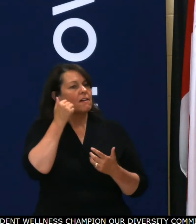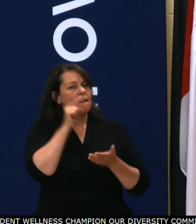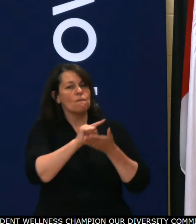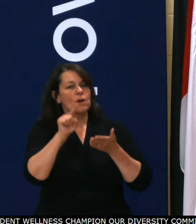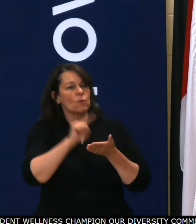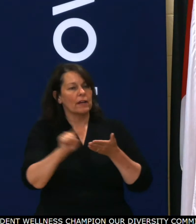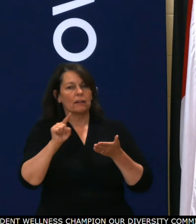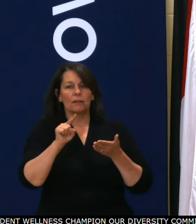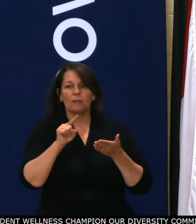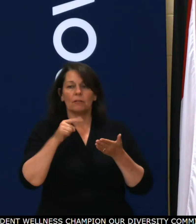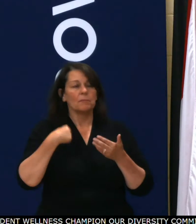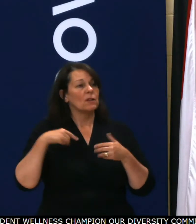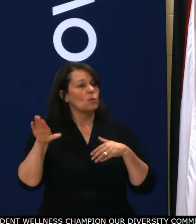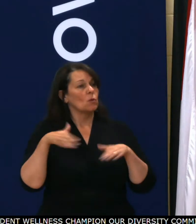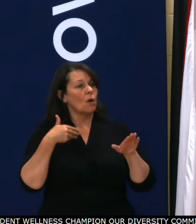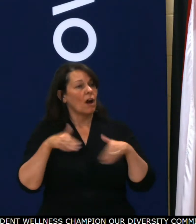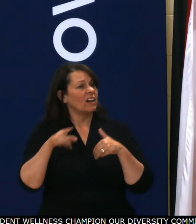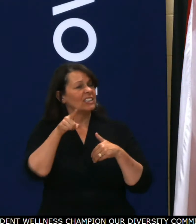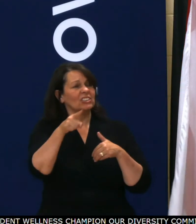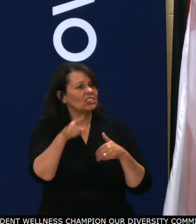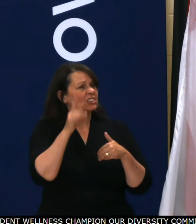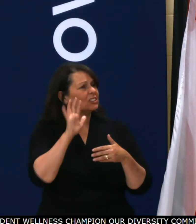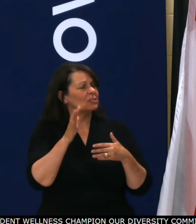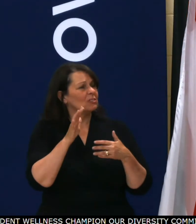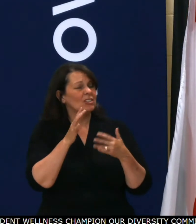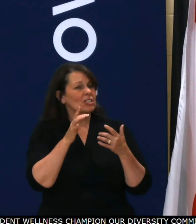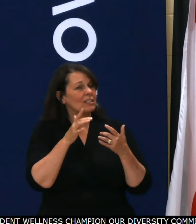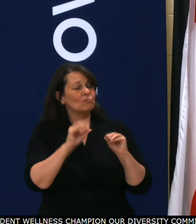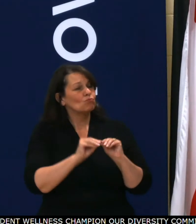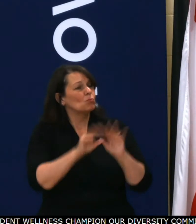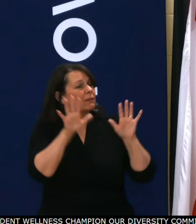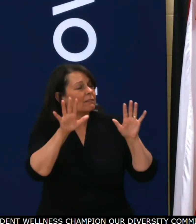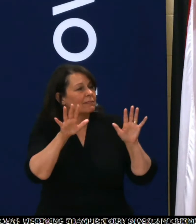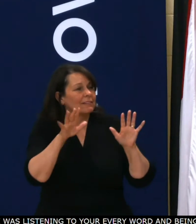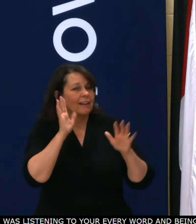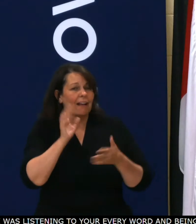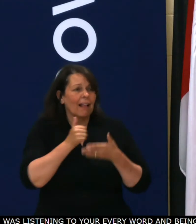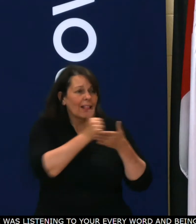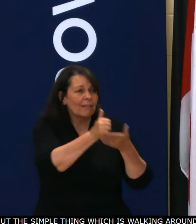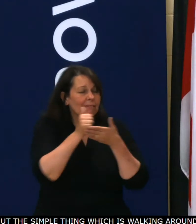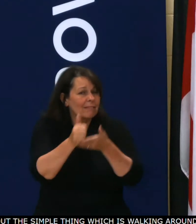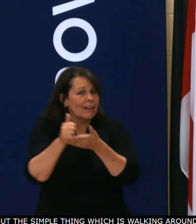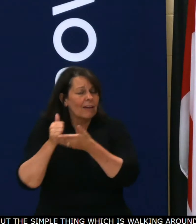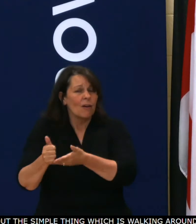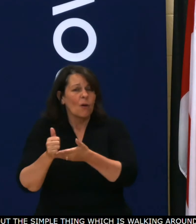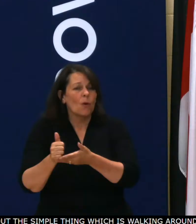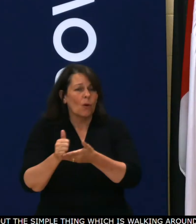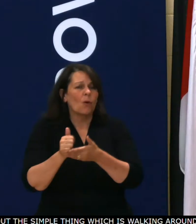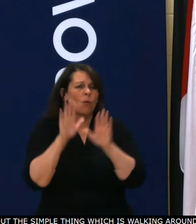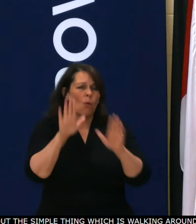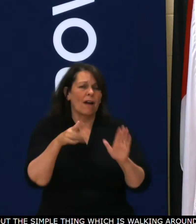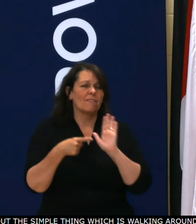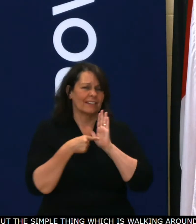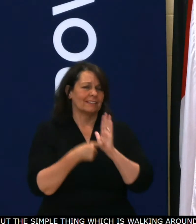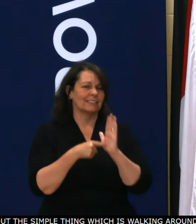the shining light, giving of her time, helping others. You're an incredible example,